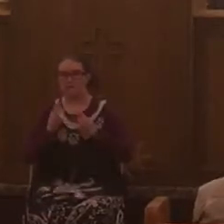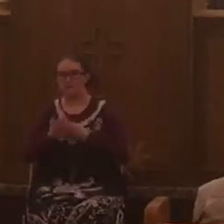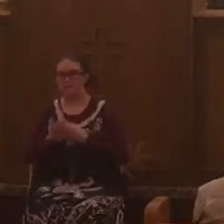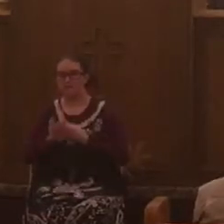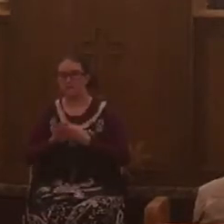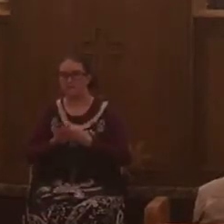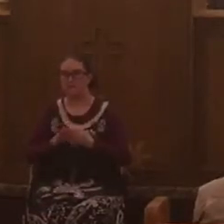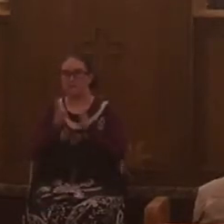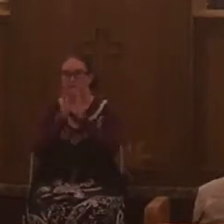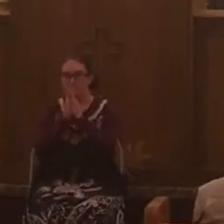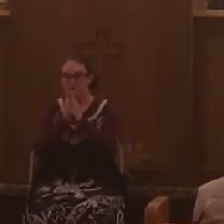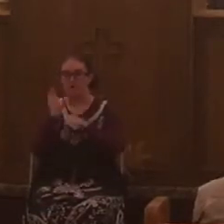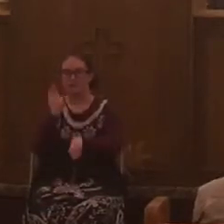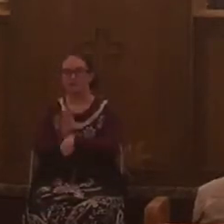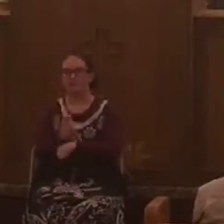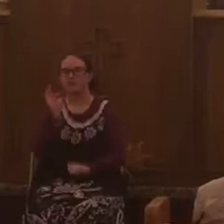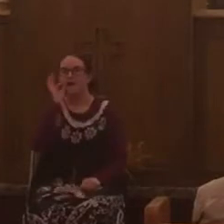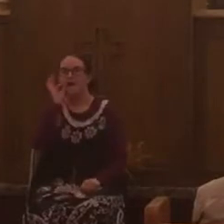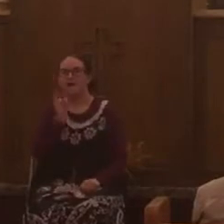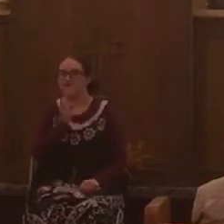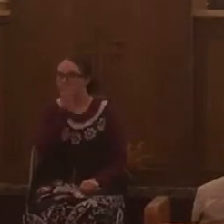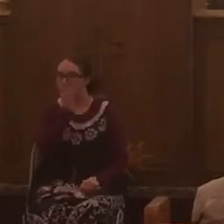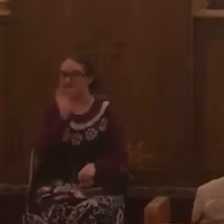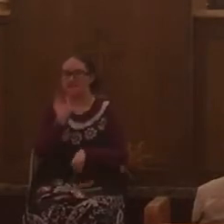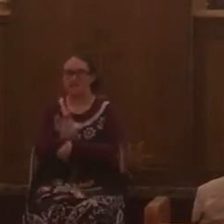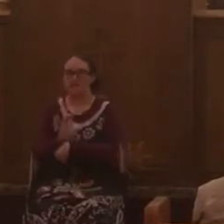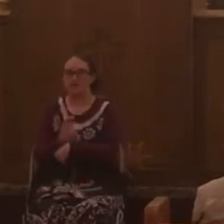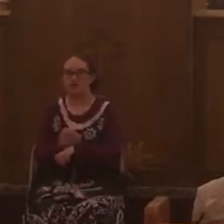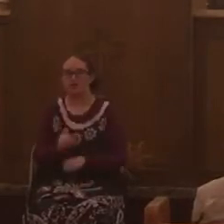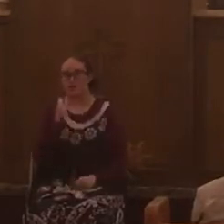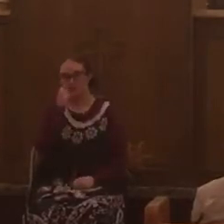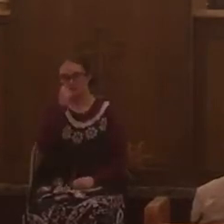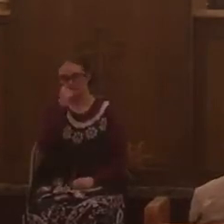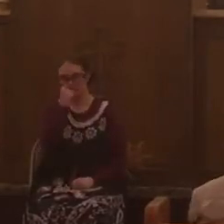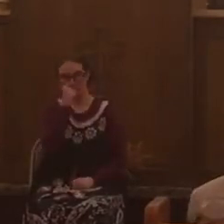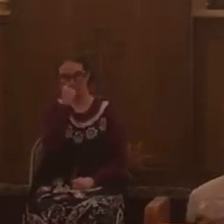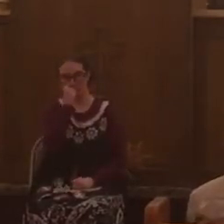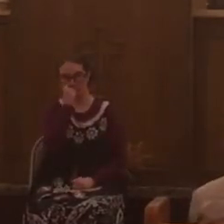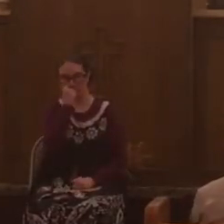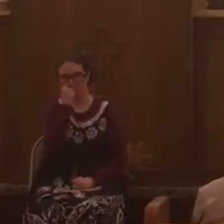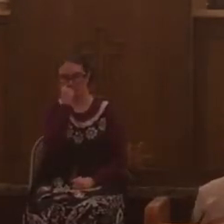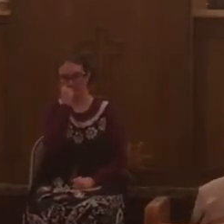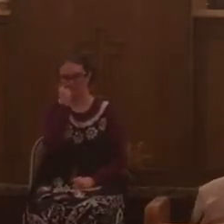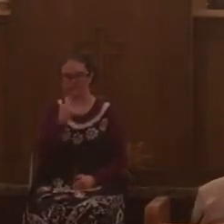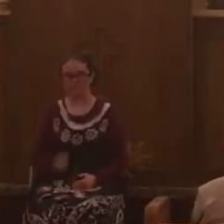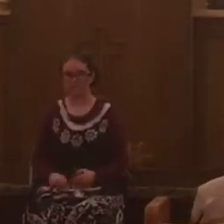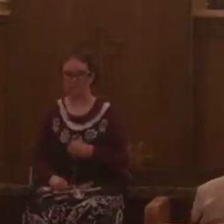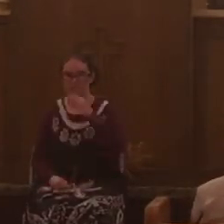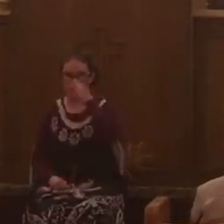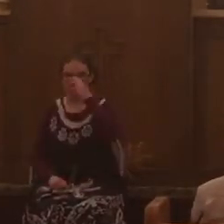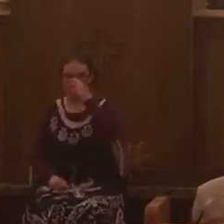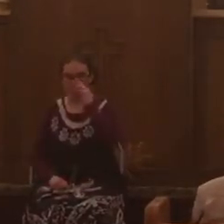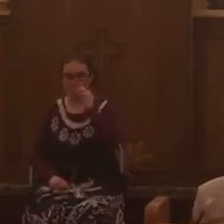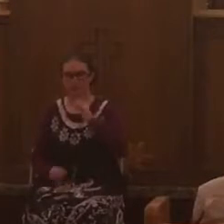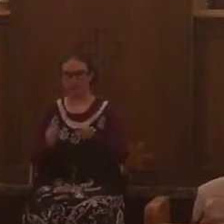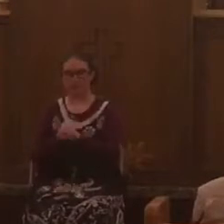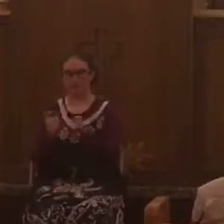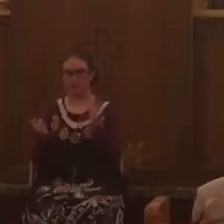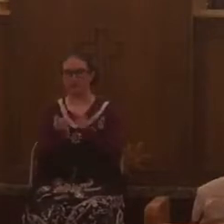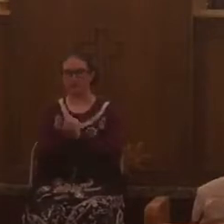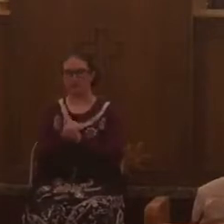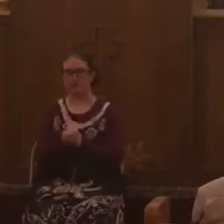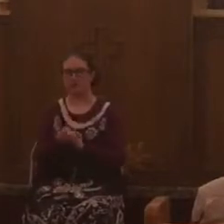every high thing that exalted itself against the knowledge of God, and bringing to captivity every thought to the obedience of Christ. Now, the only way strongholds